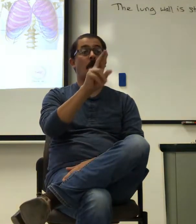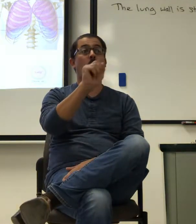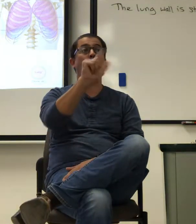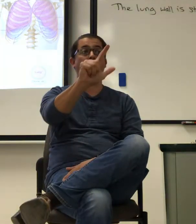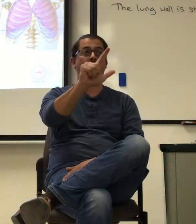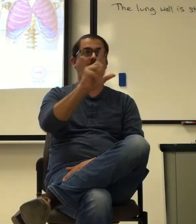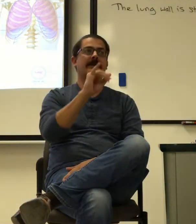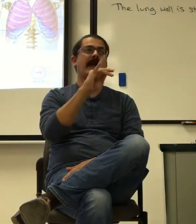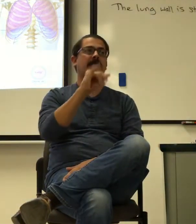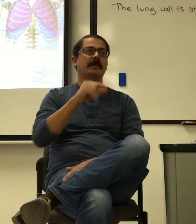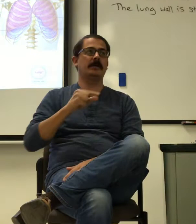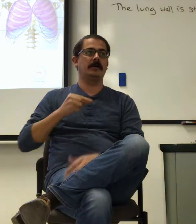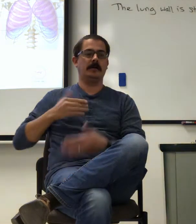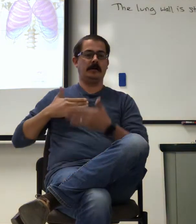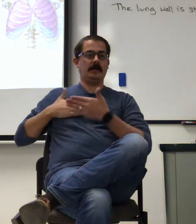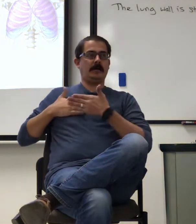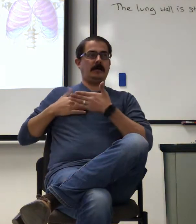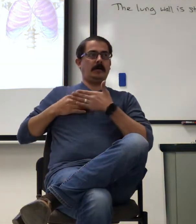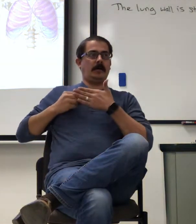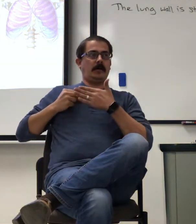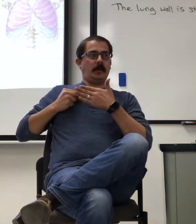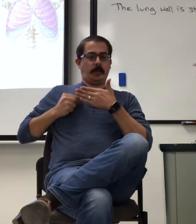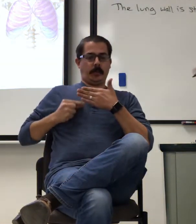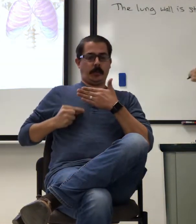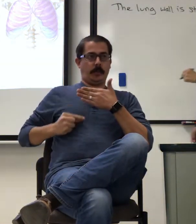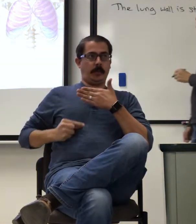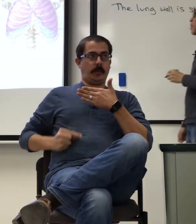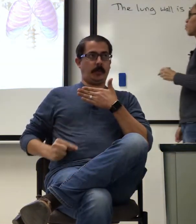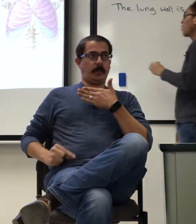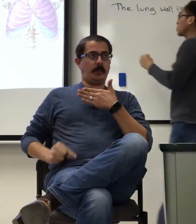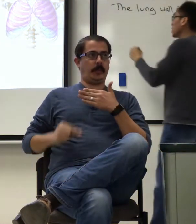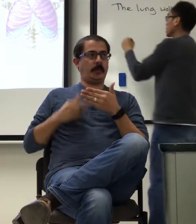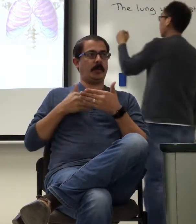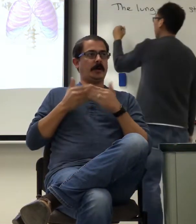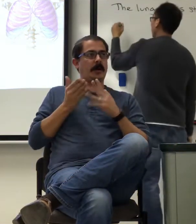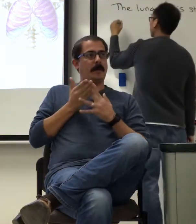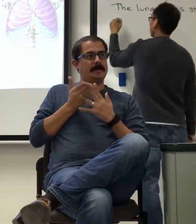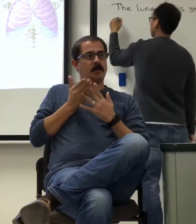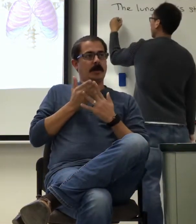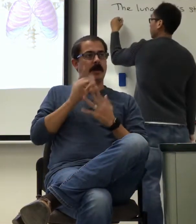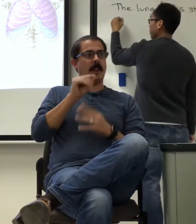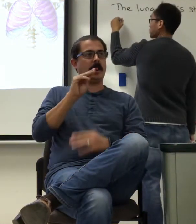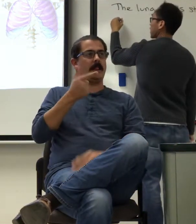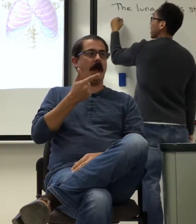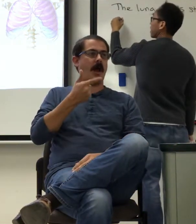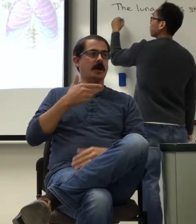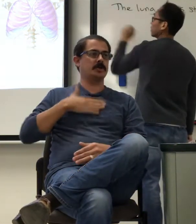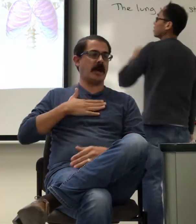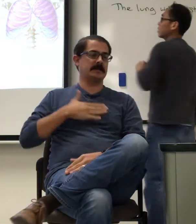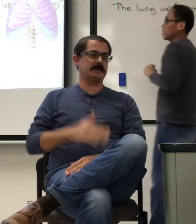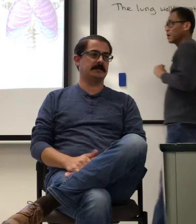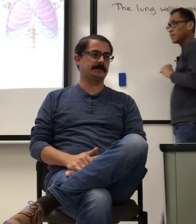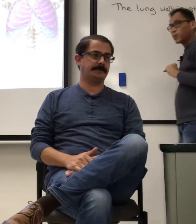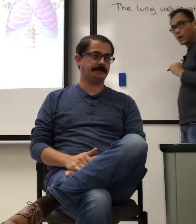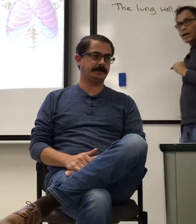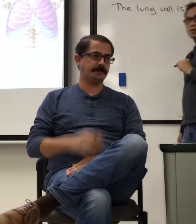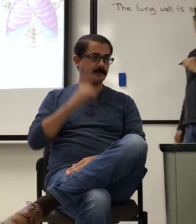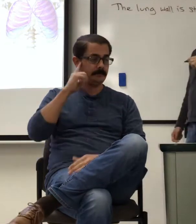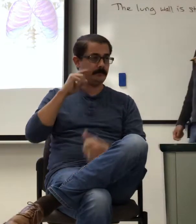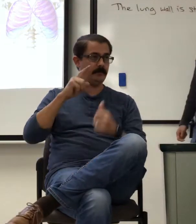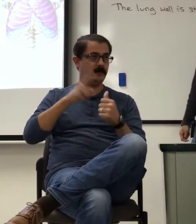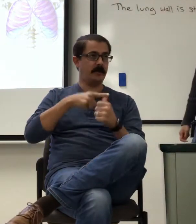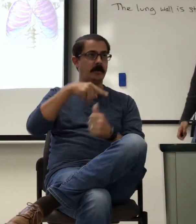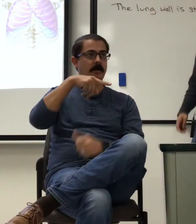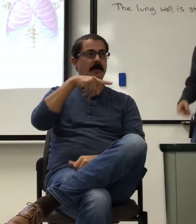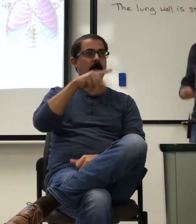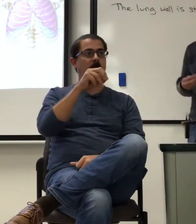So let me define this little slit of a space between lung wall and chest wall. First you have the parietal